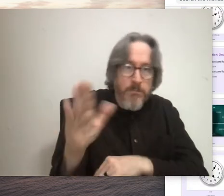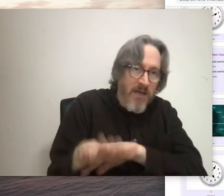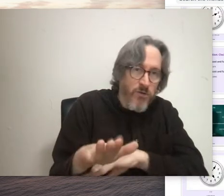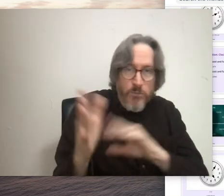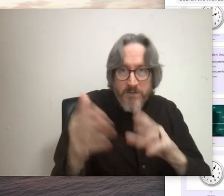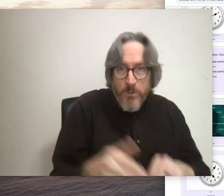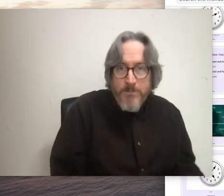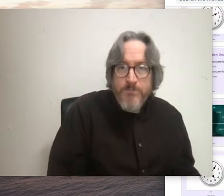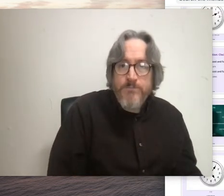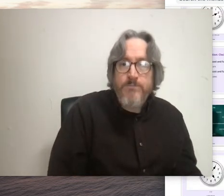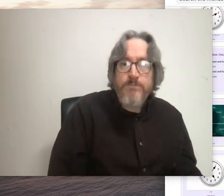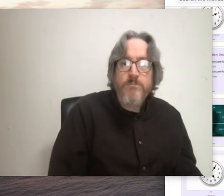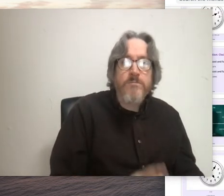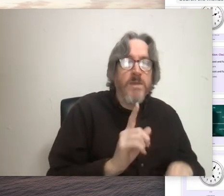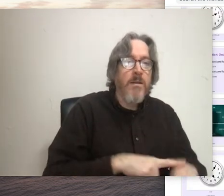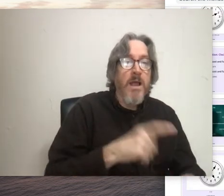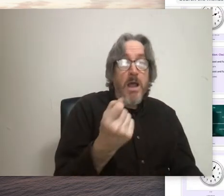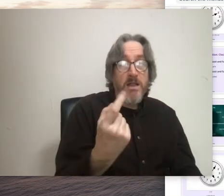Morning, afternoon, whatever you want.